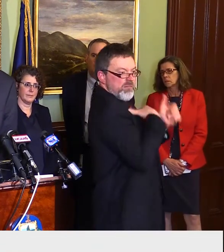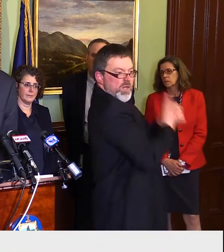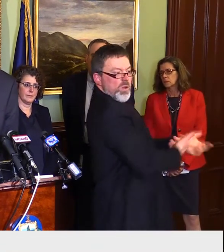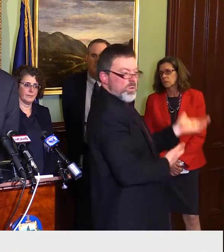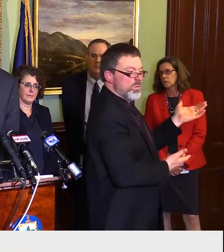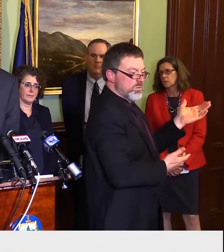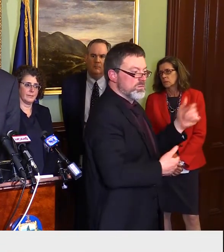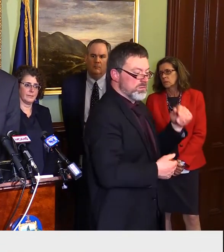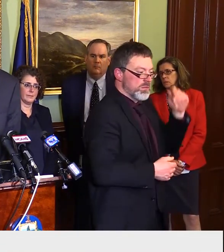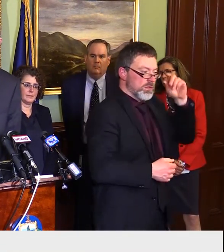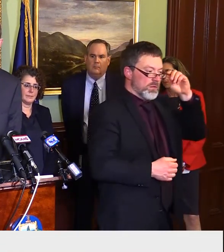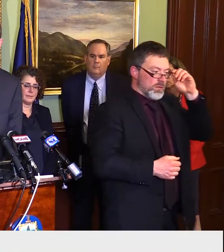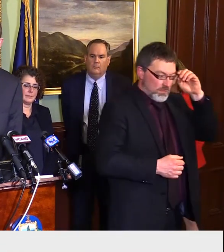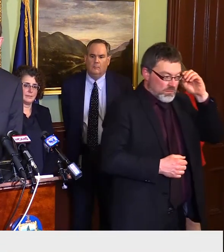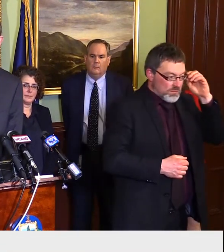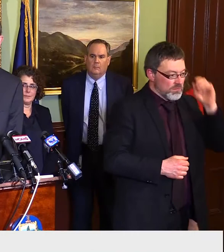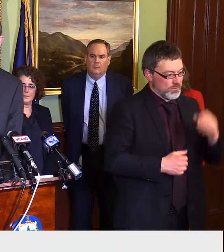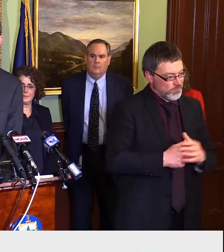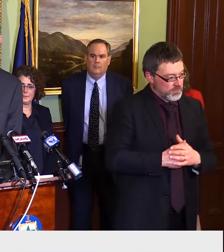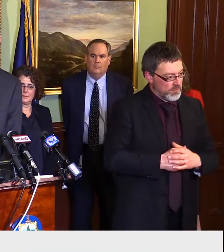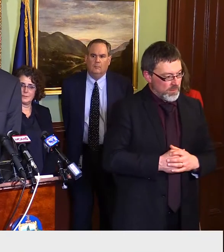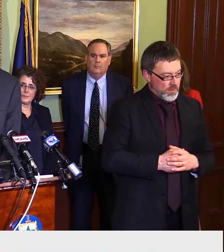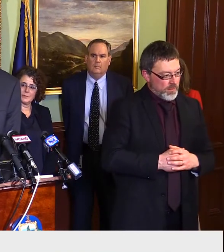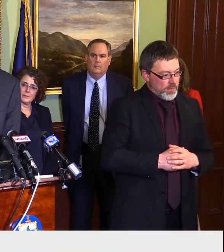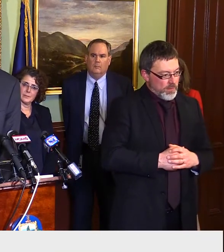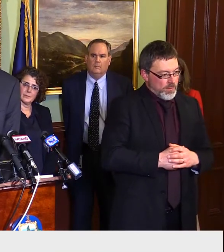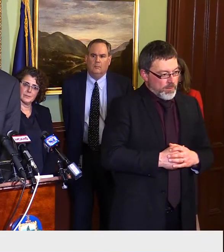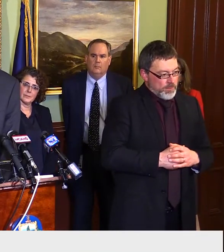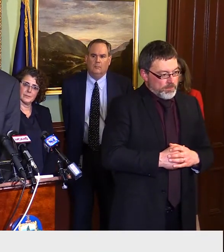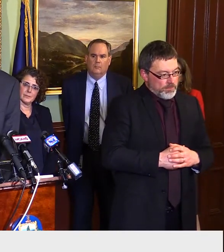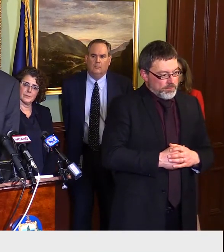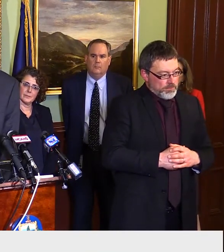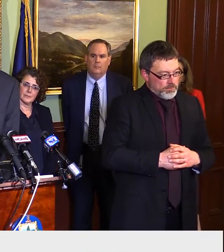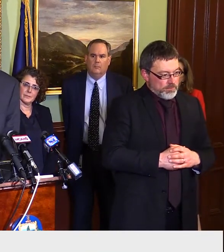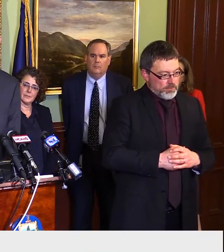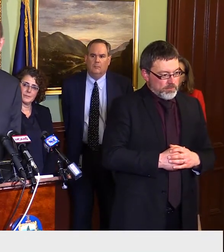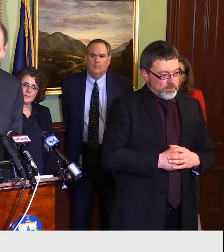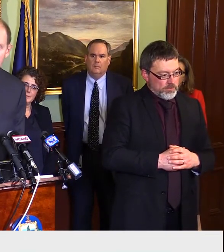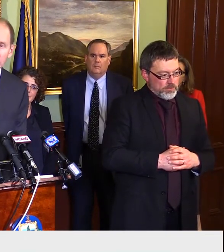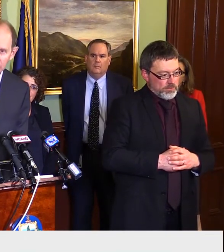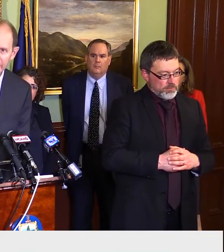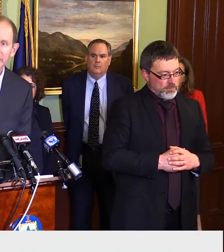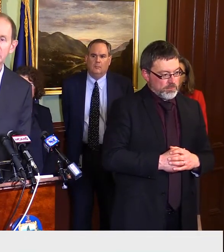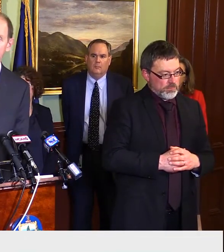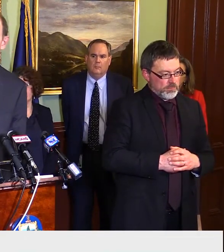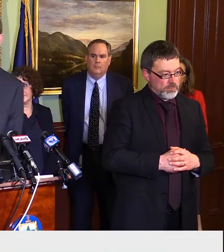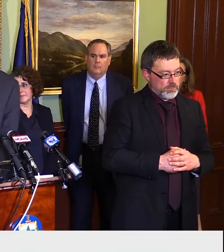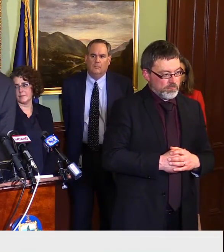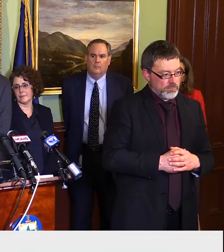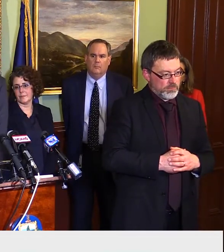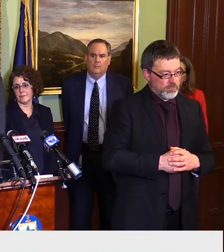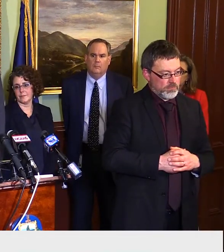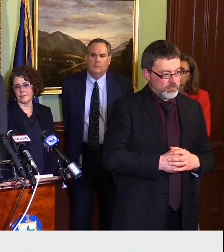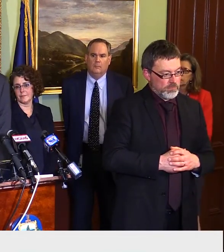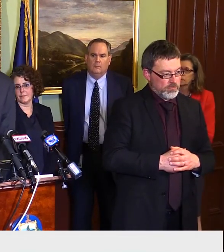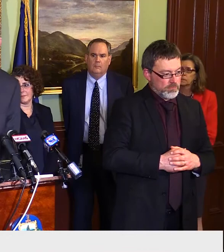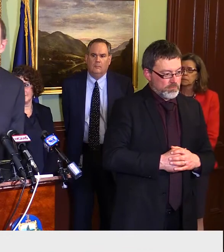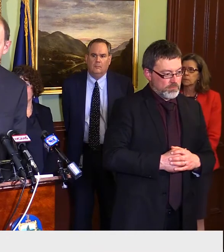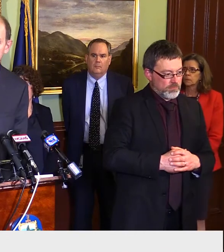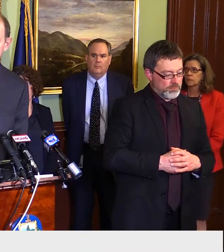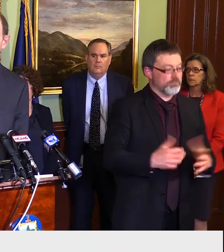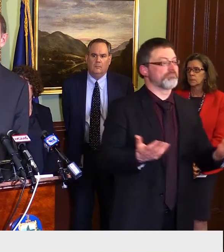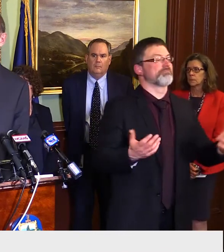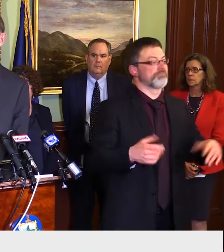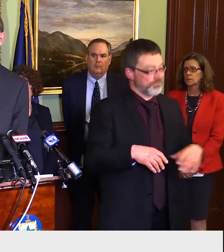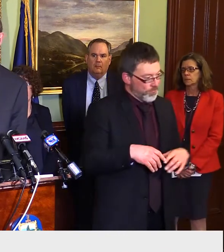France. But we're not doing anything about people flying back from Seattle. Correct. Okay. As a